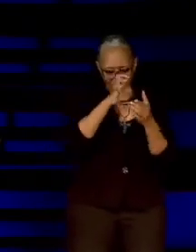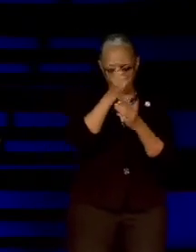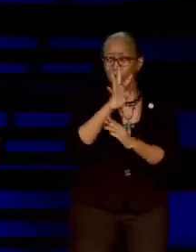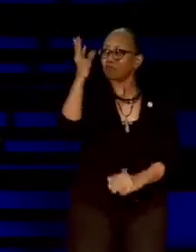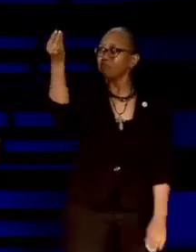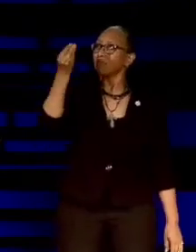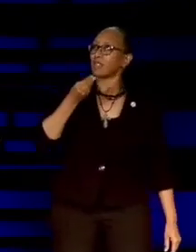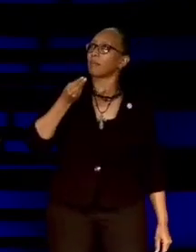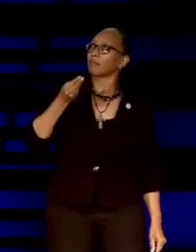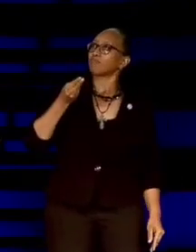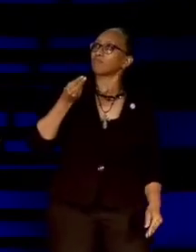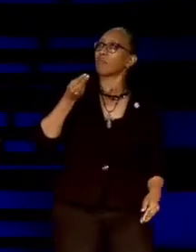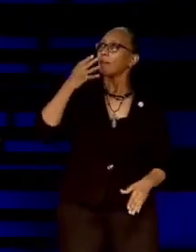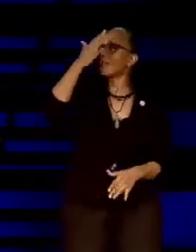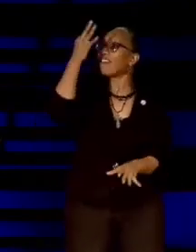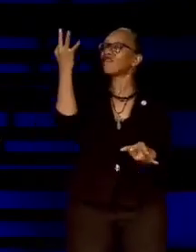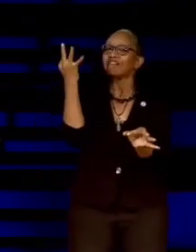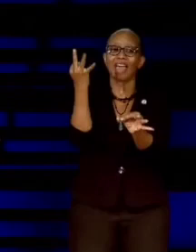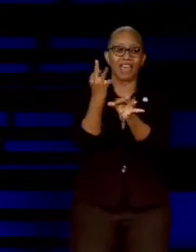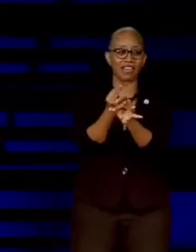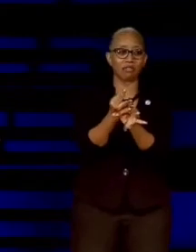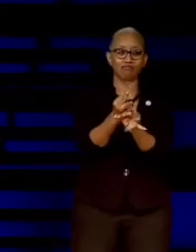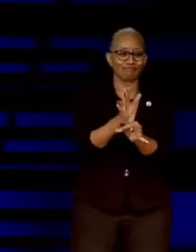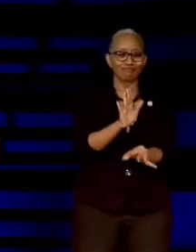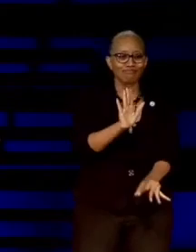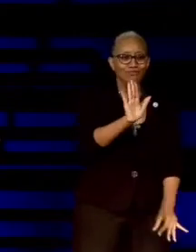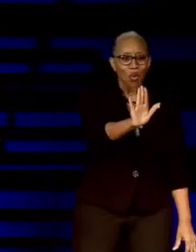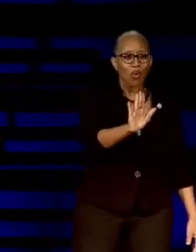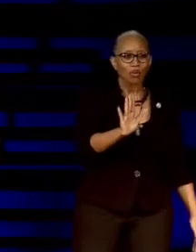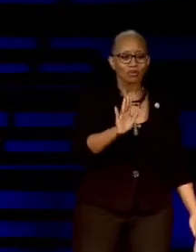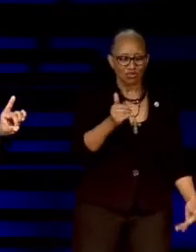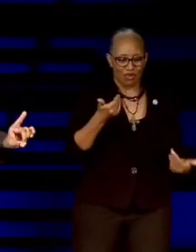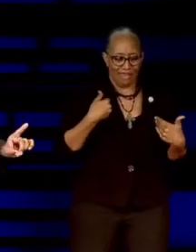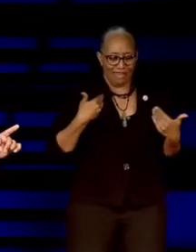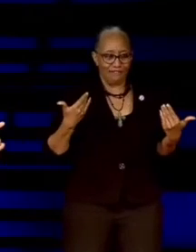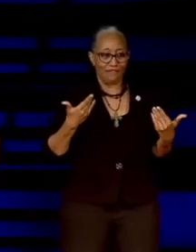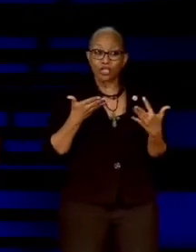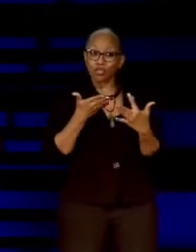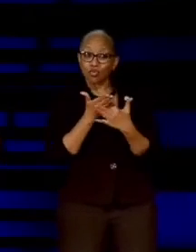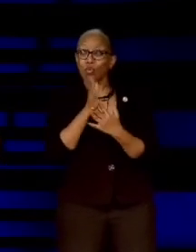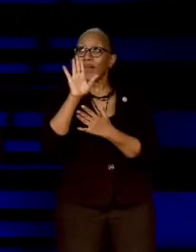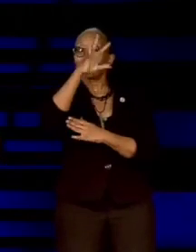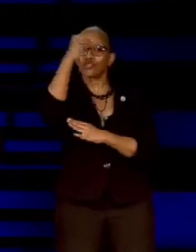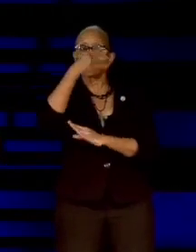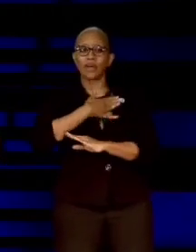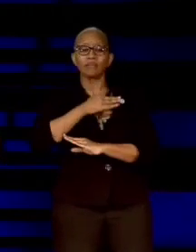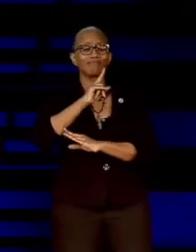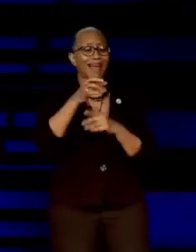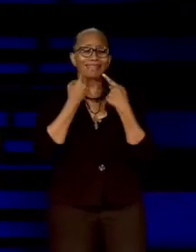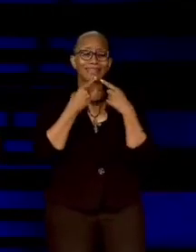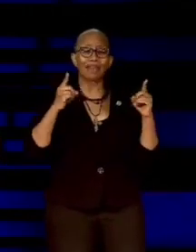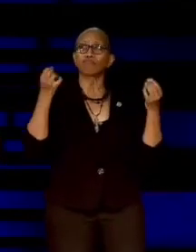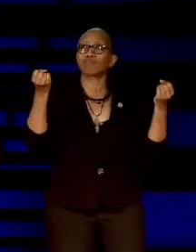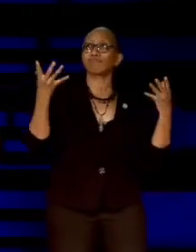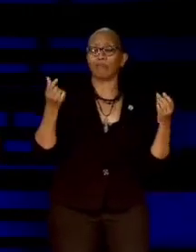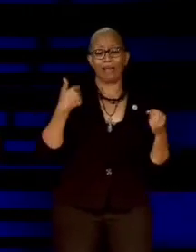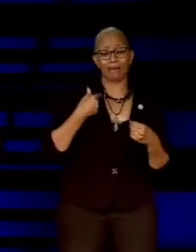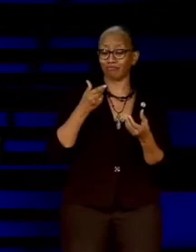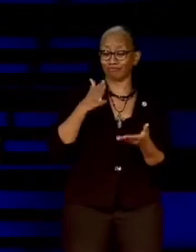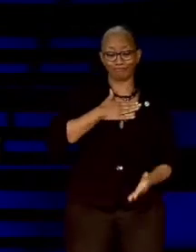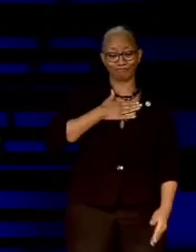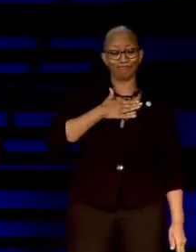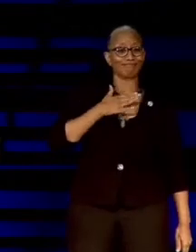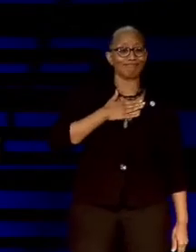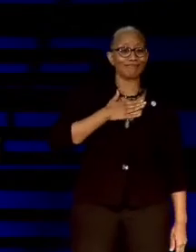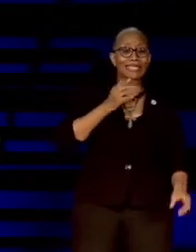God by faith and through grace, start decreeing over yourself, it's